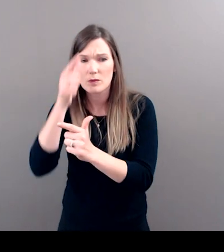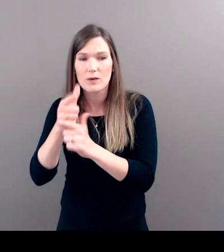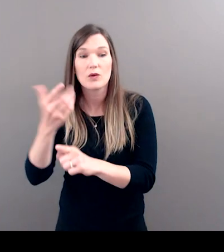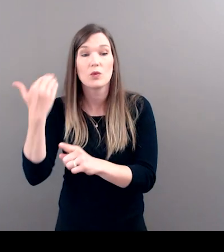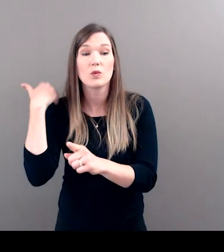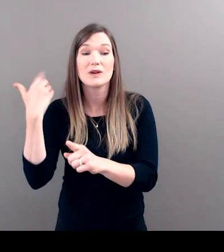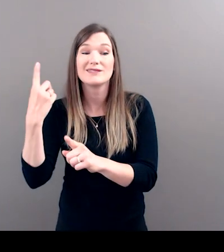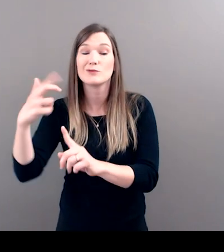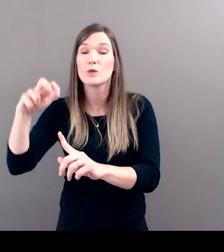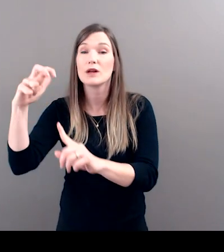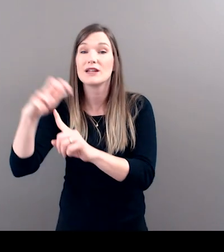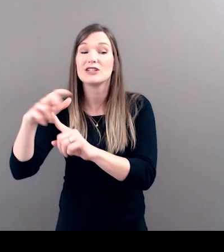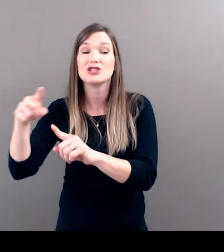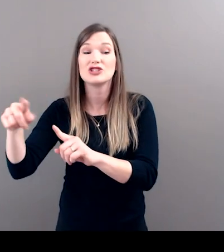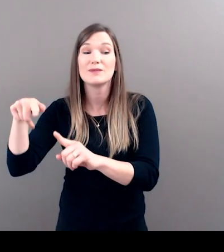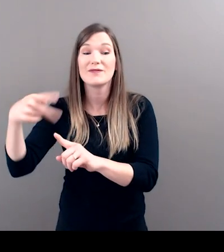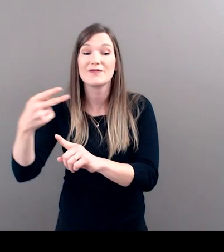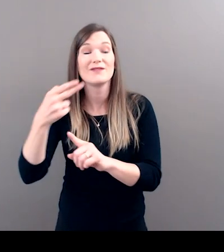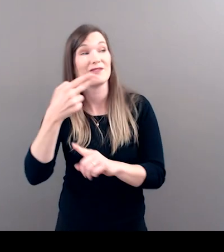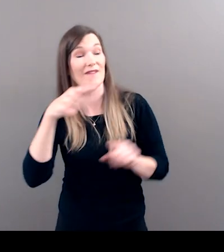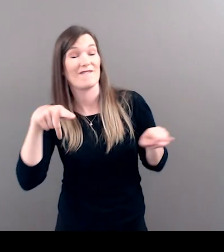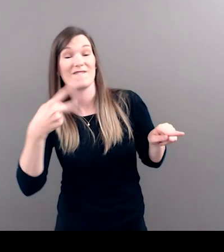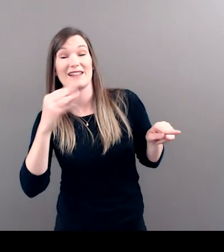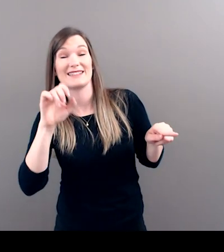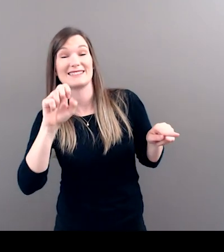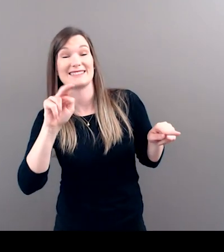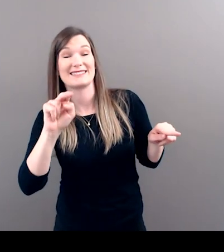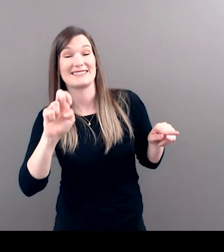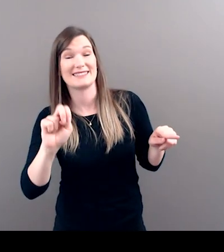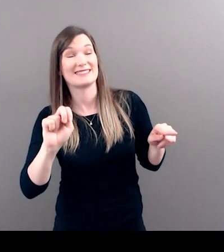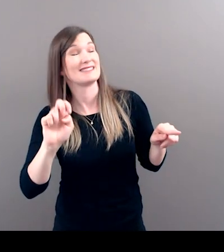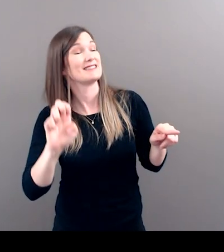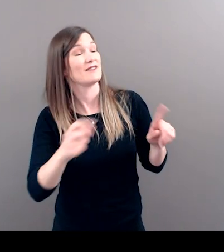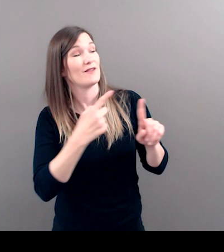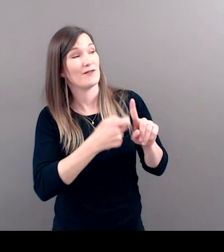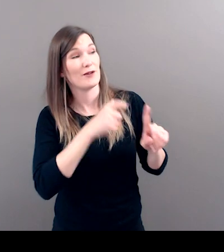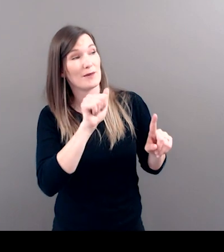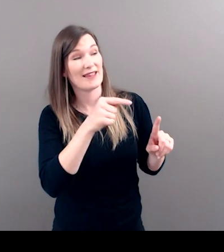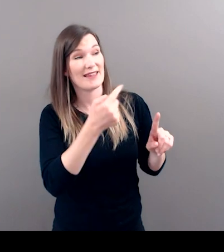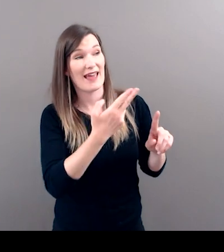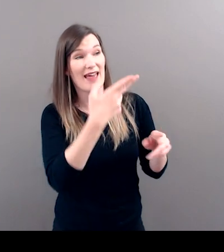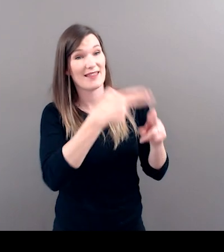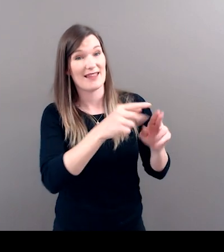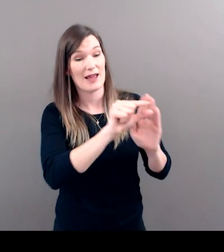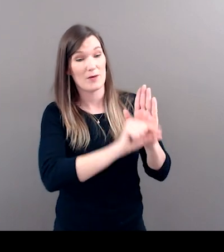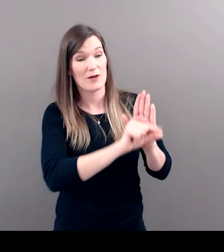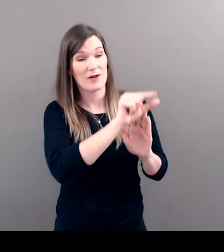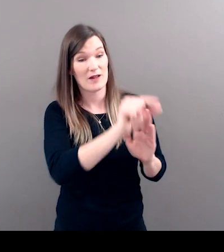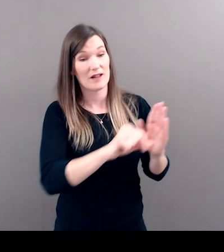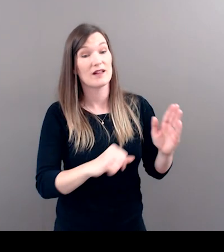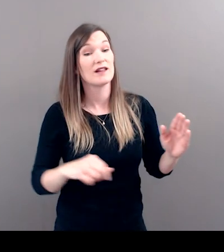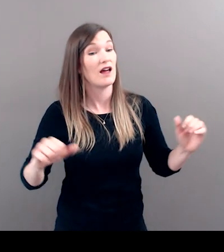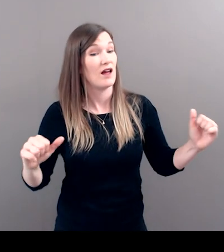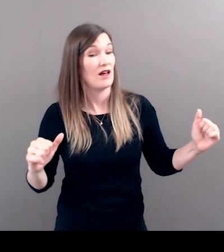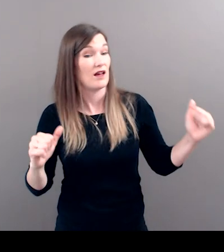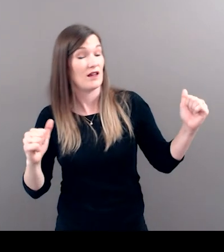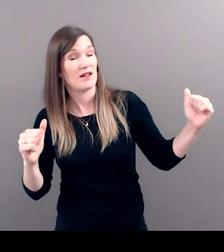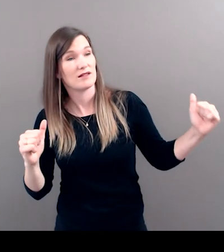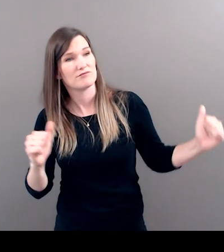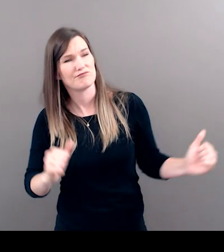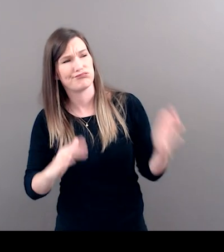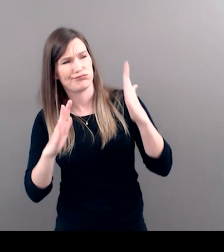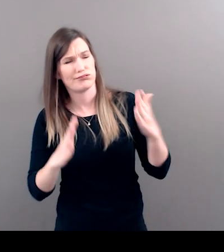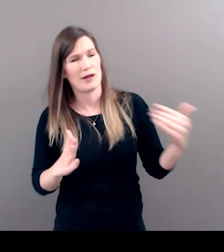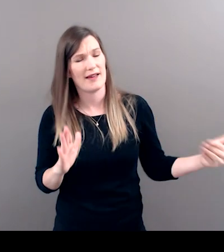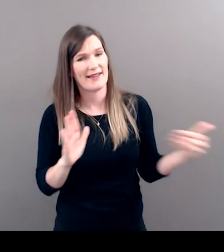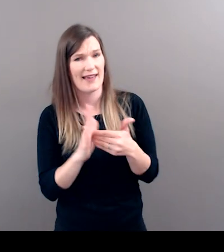Gath, Goliath by name, coming up from the armies of the Philistines. And he spoke according to the same words, so David heard